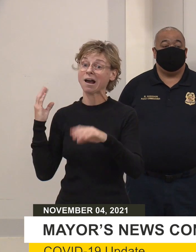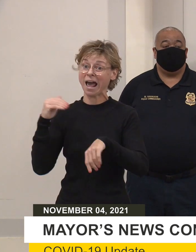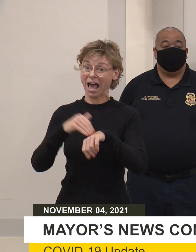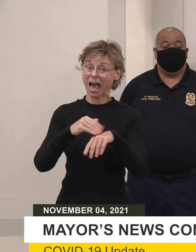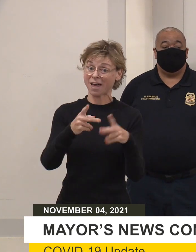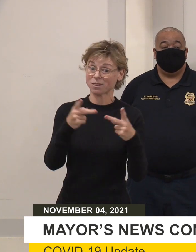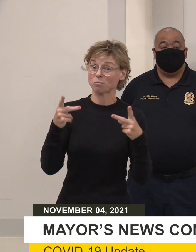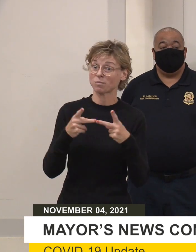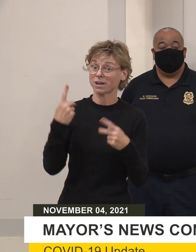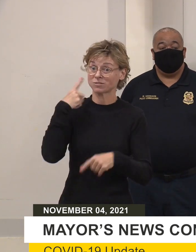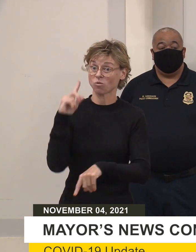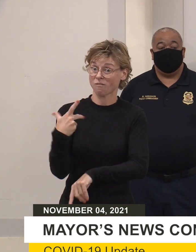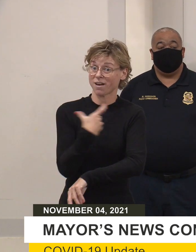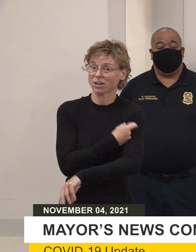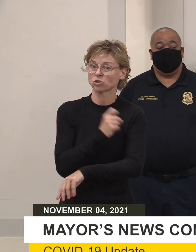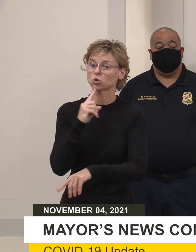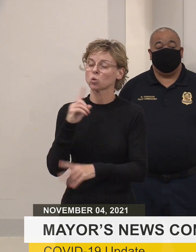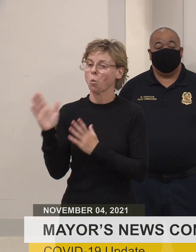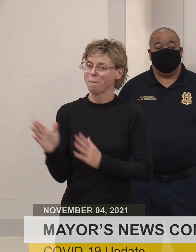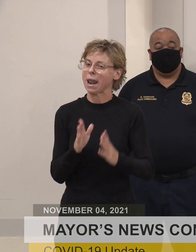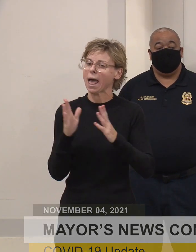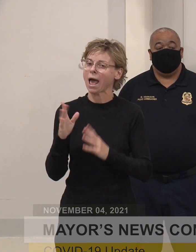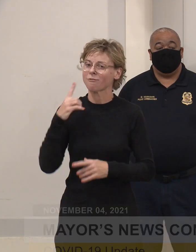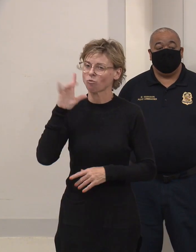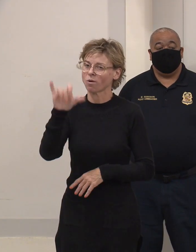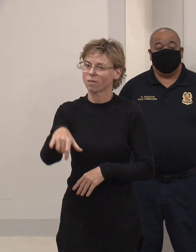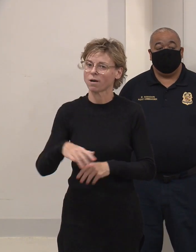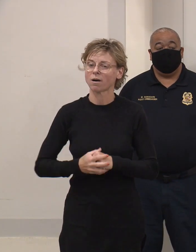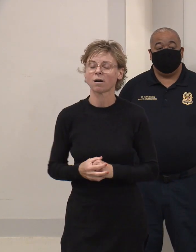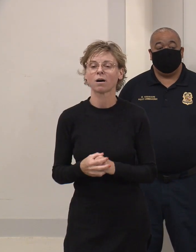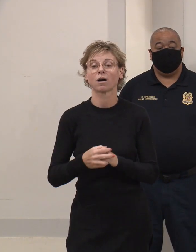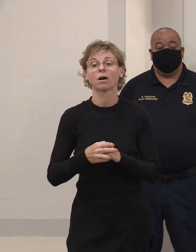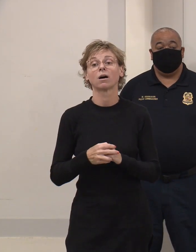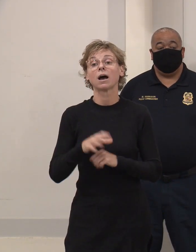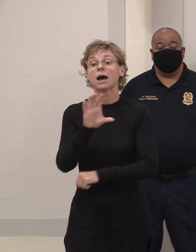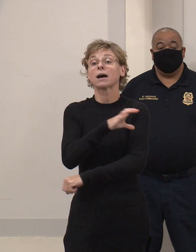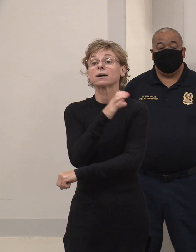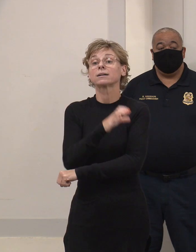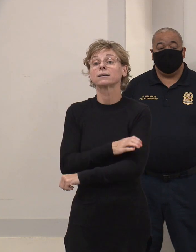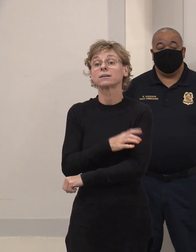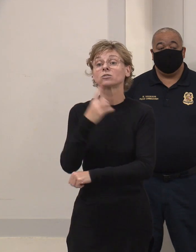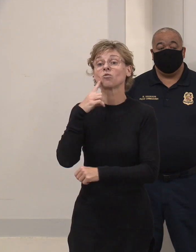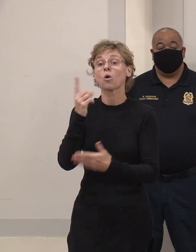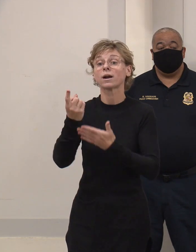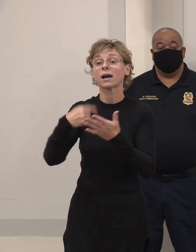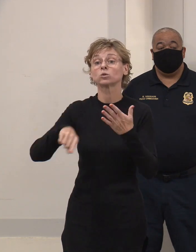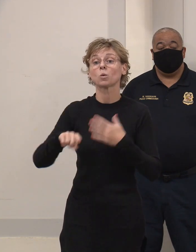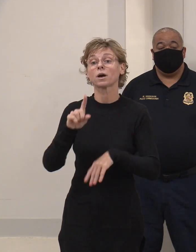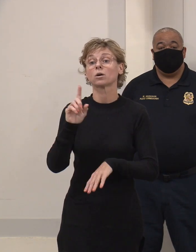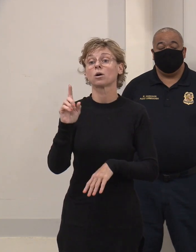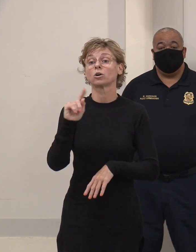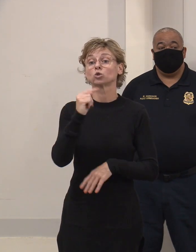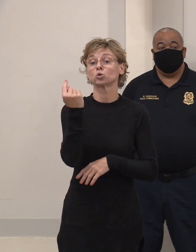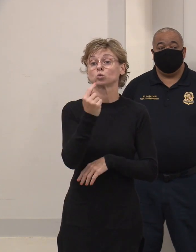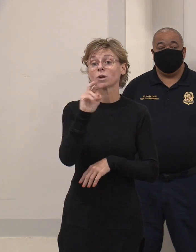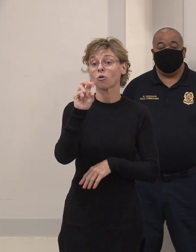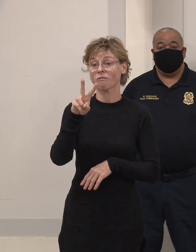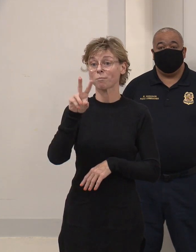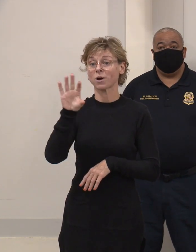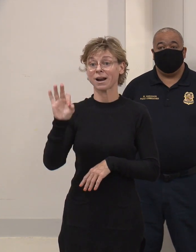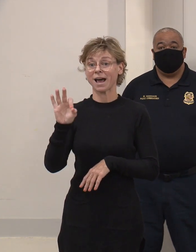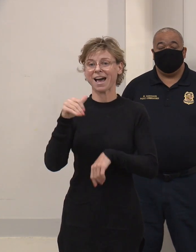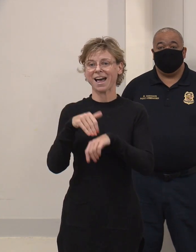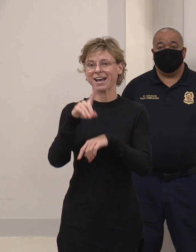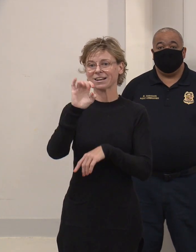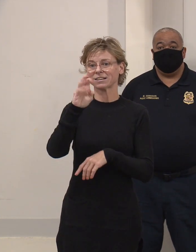please plan accordingly. Current clinics for next week are as follows. Tuesday, November 9th, we will be at